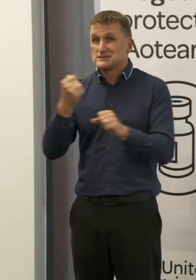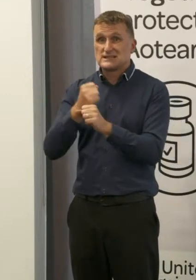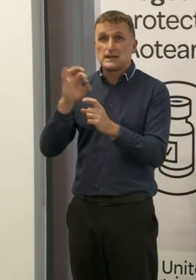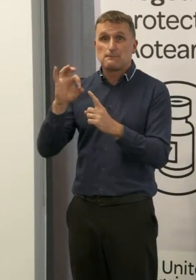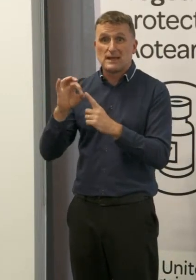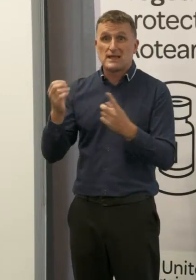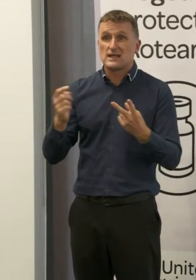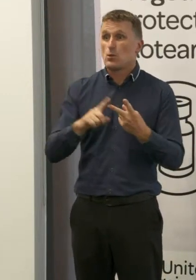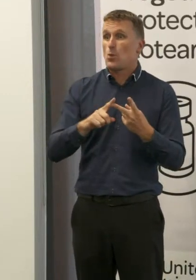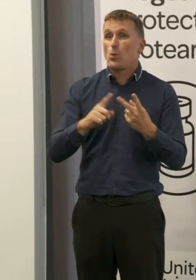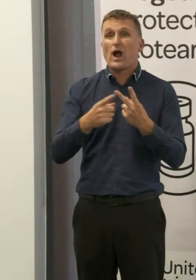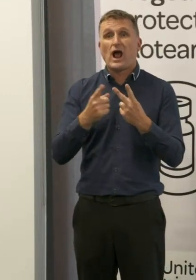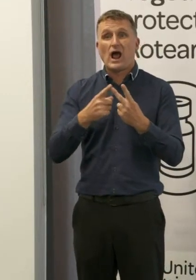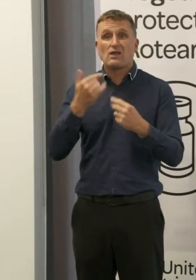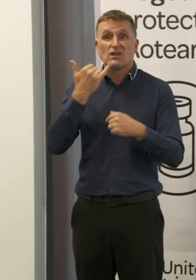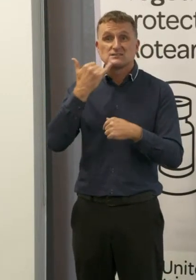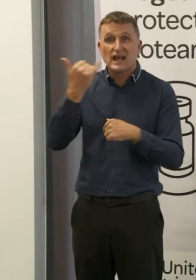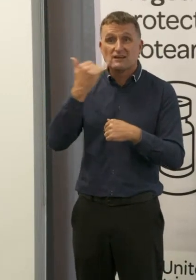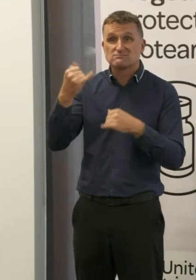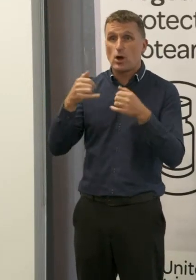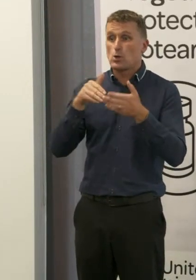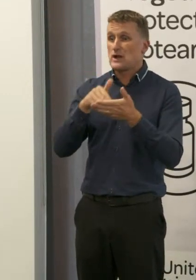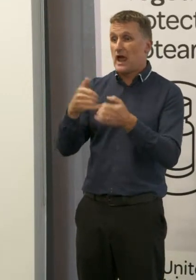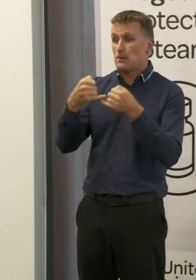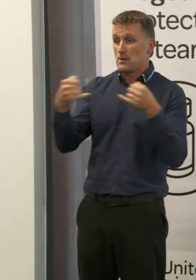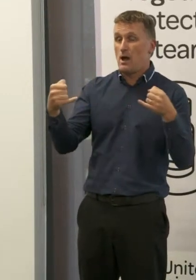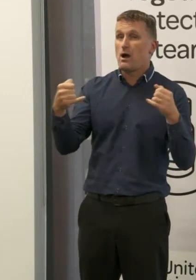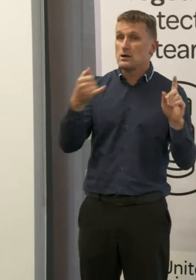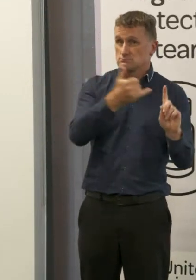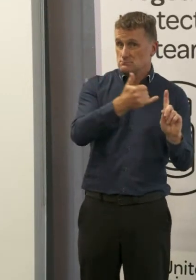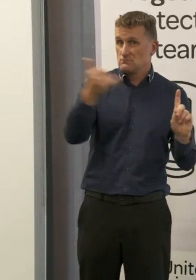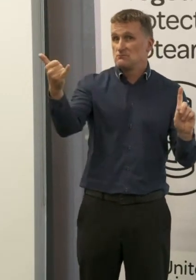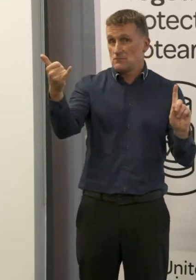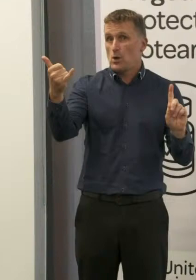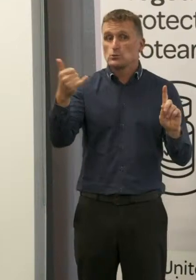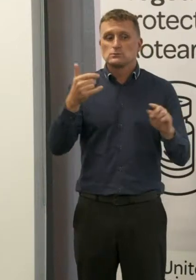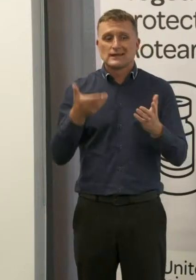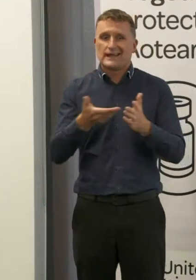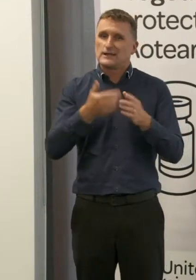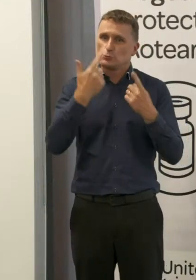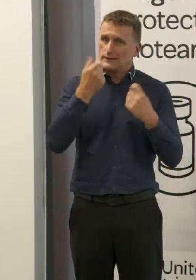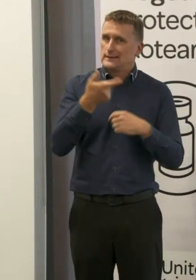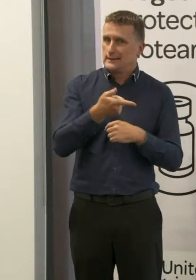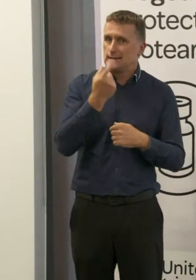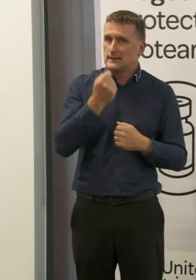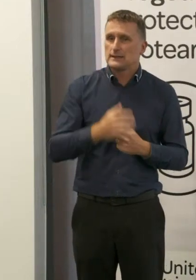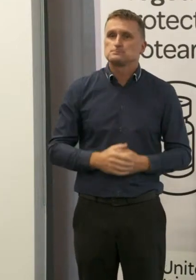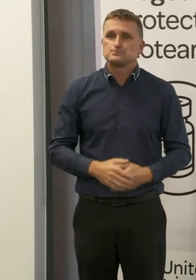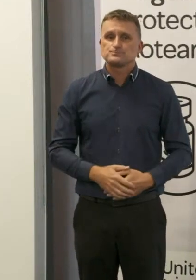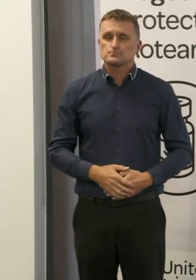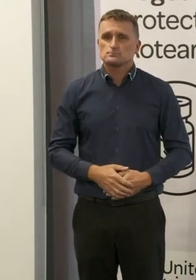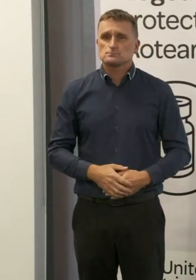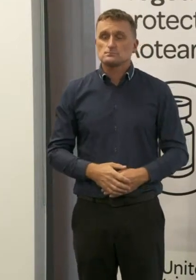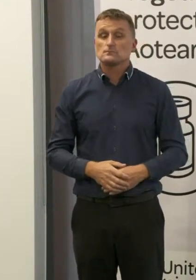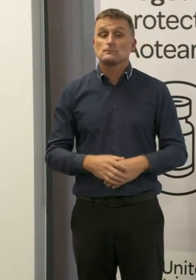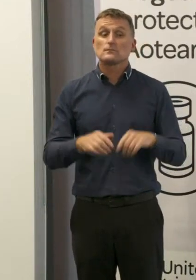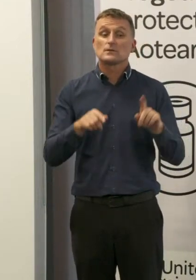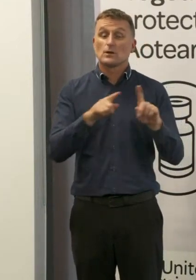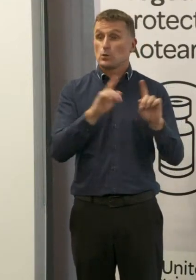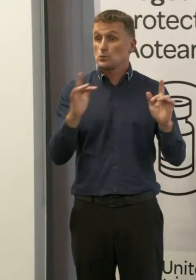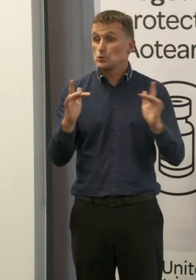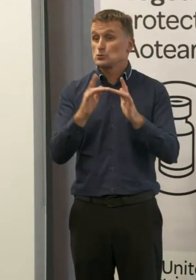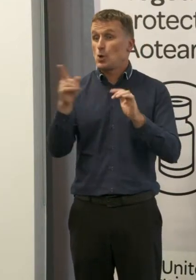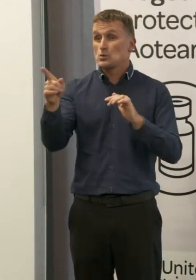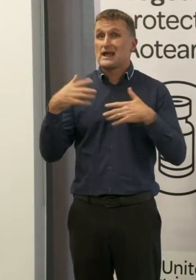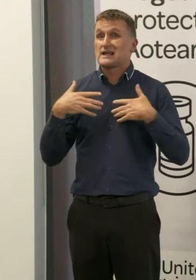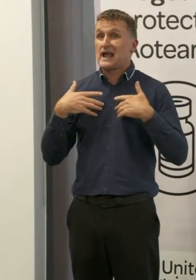telehealth provider if that's needed. So the care is there. When you're then reassessed, that care provider will say,